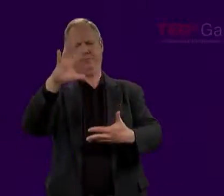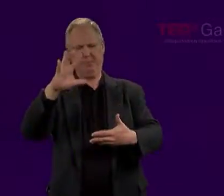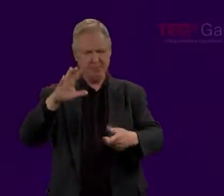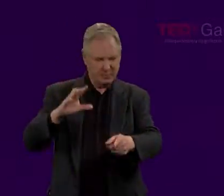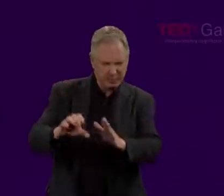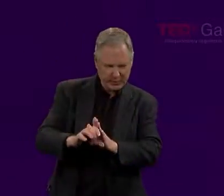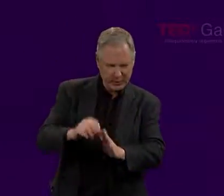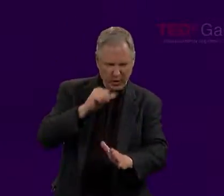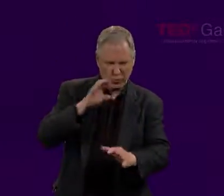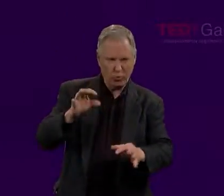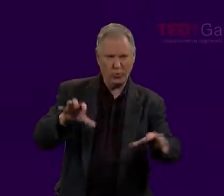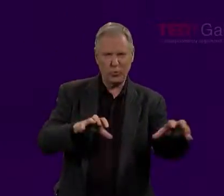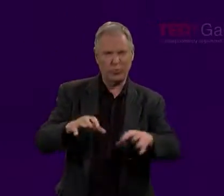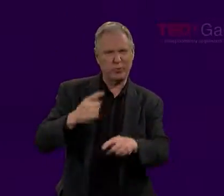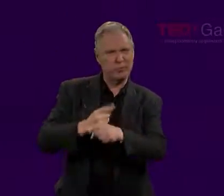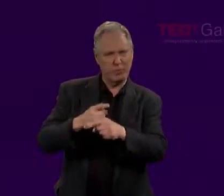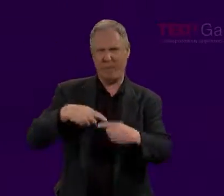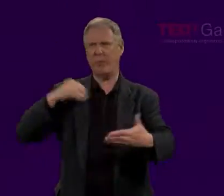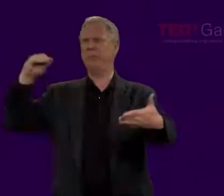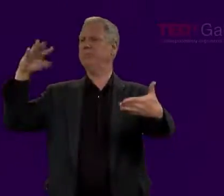It's nice.